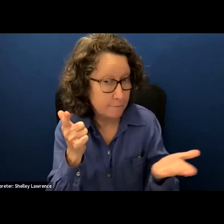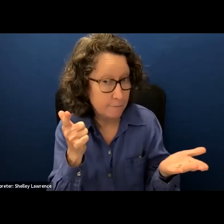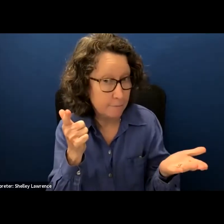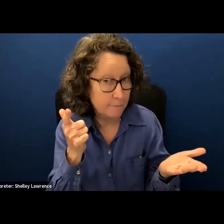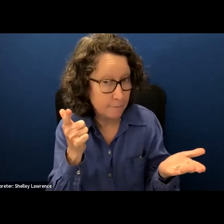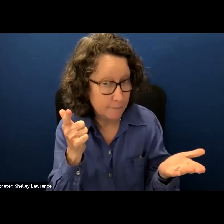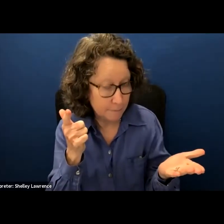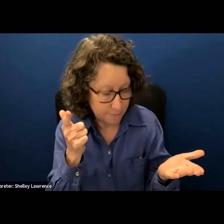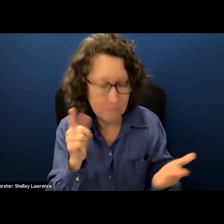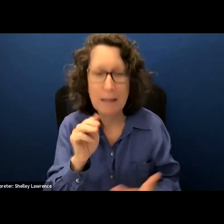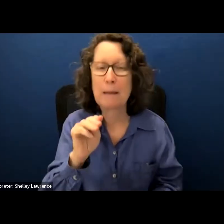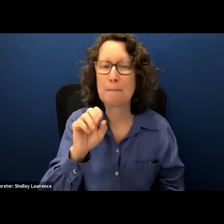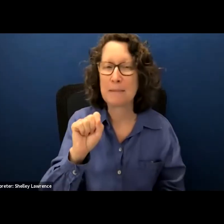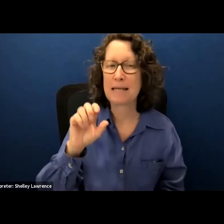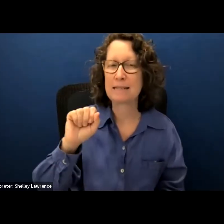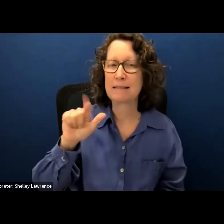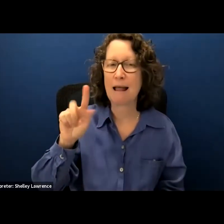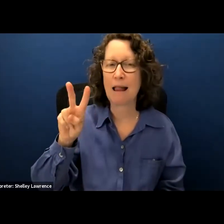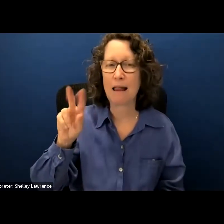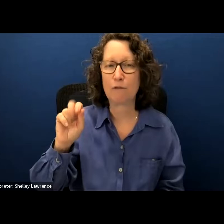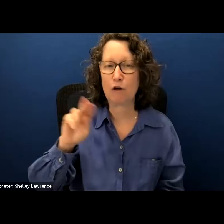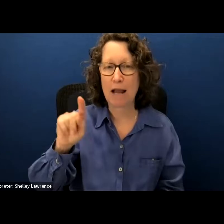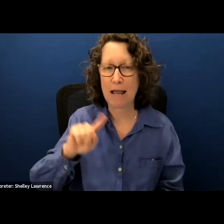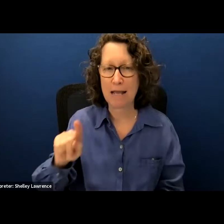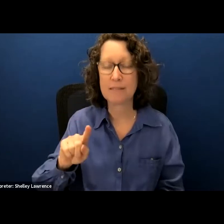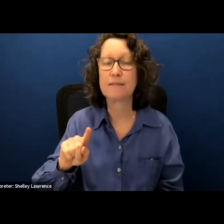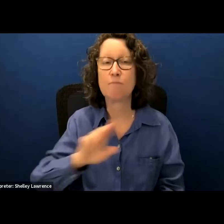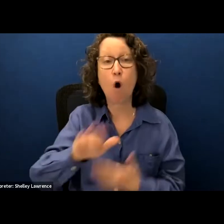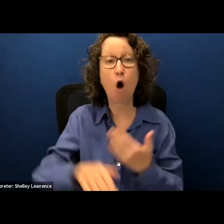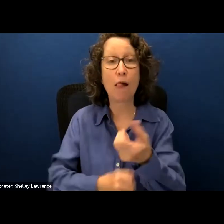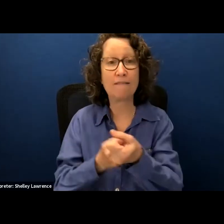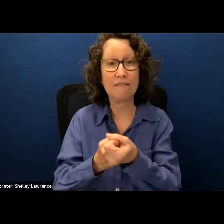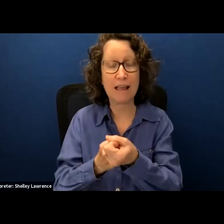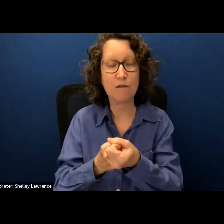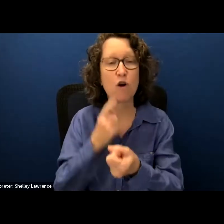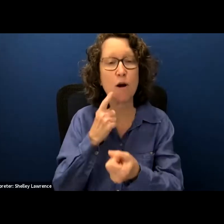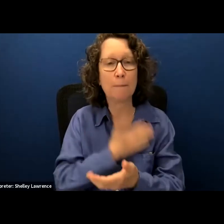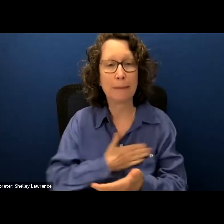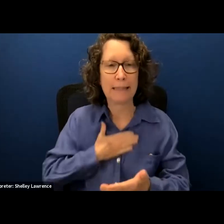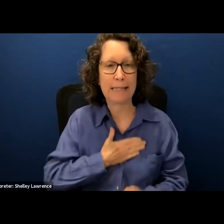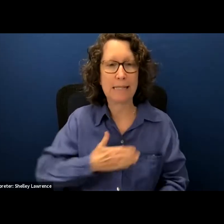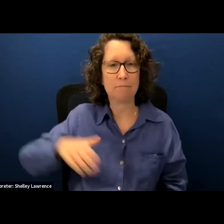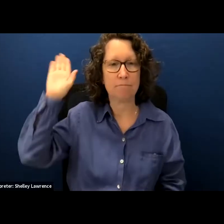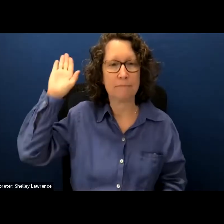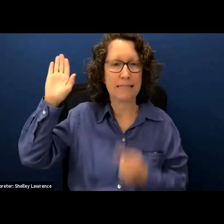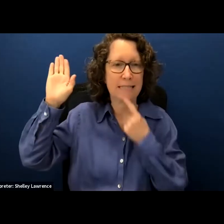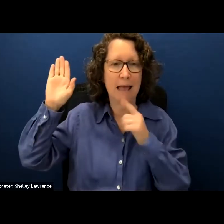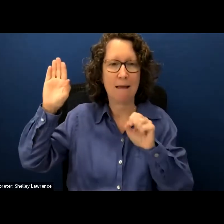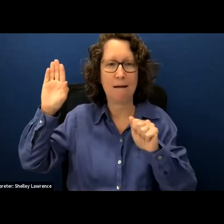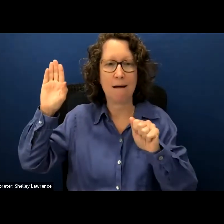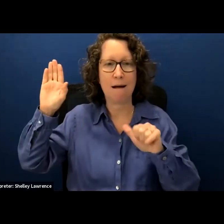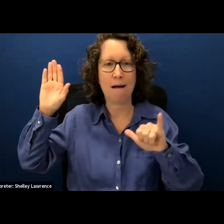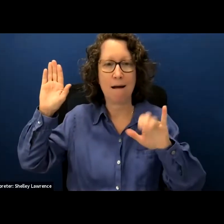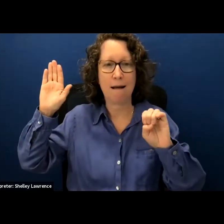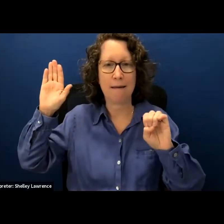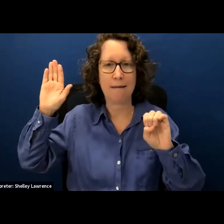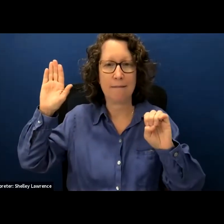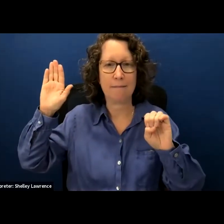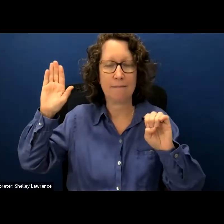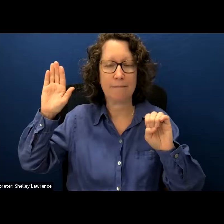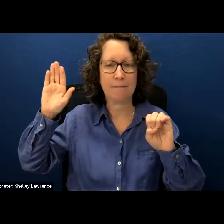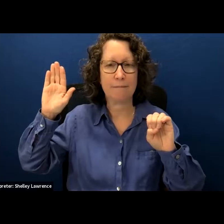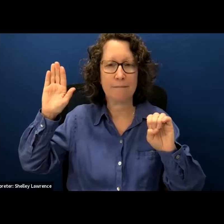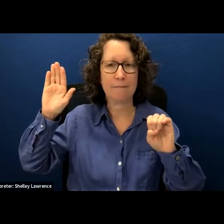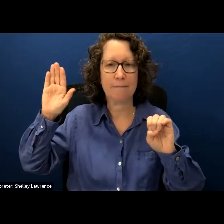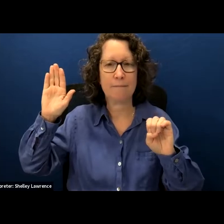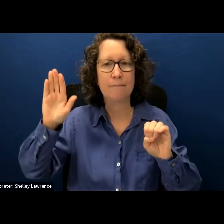Okay, Ms. Alvarez, second. All in favor, please signify by raising your hand and saying aye. Aye. Aye. And I